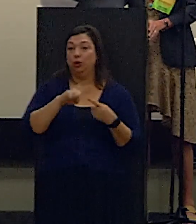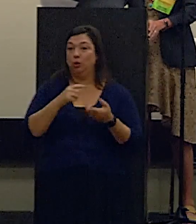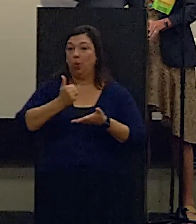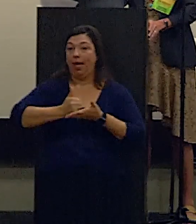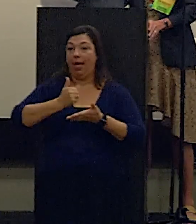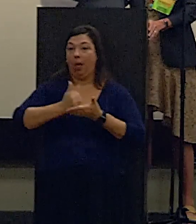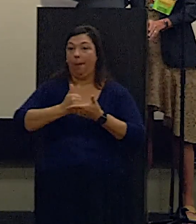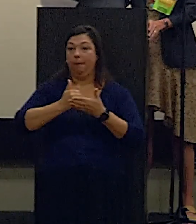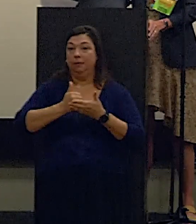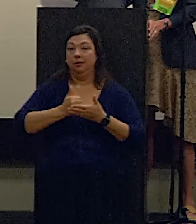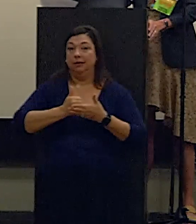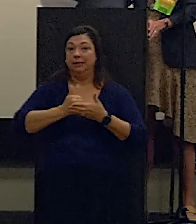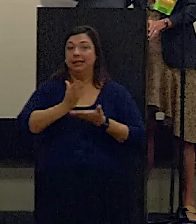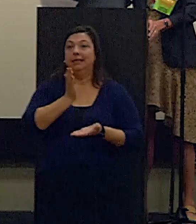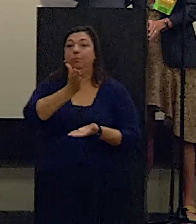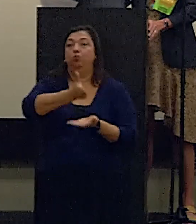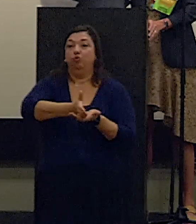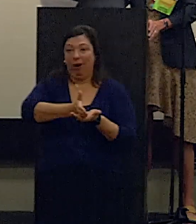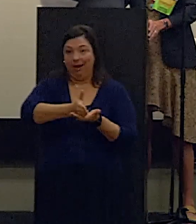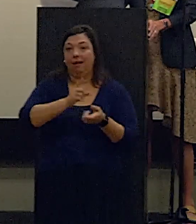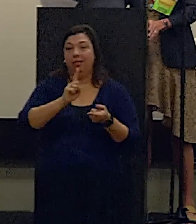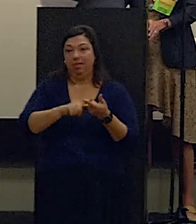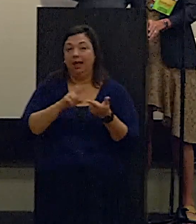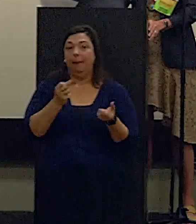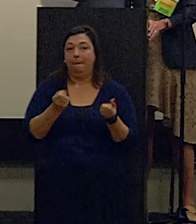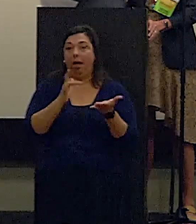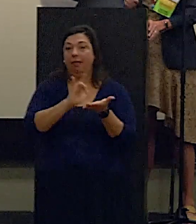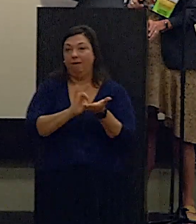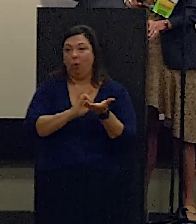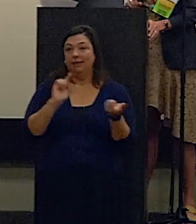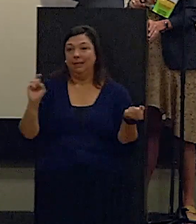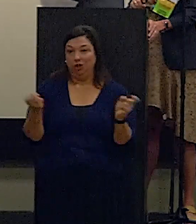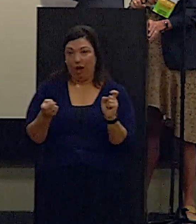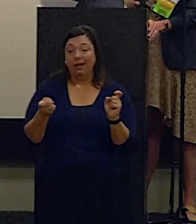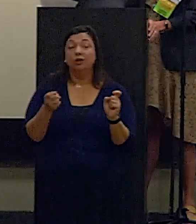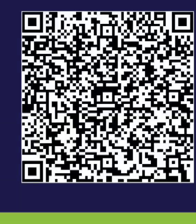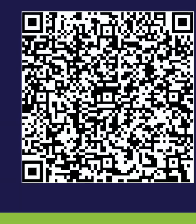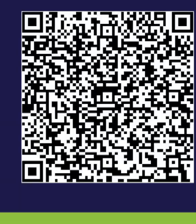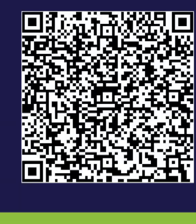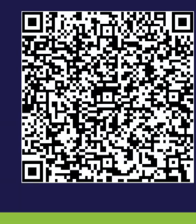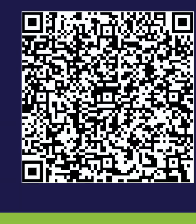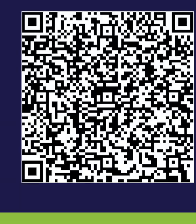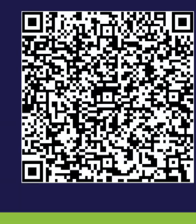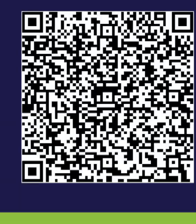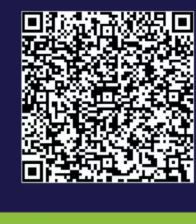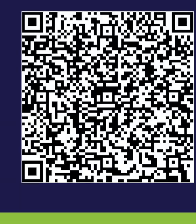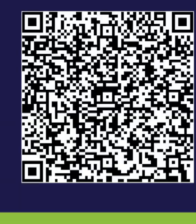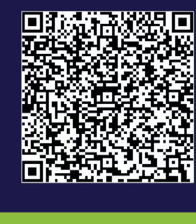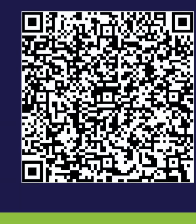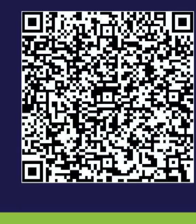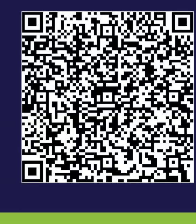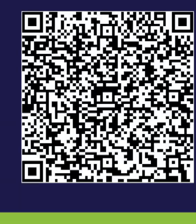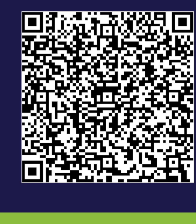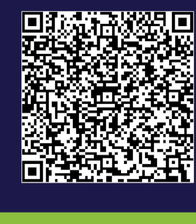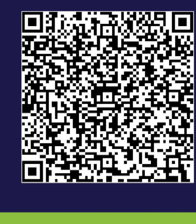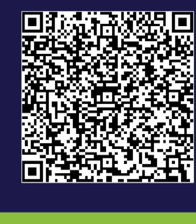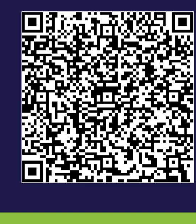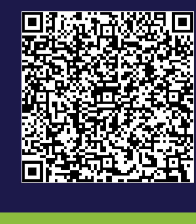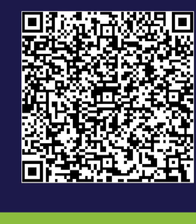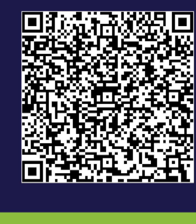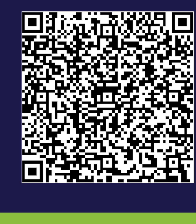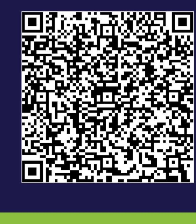help break this polypharmacy change, that you can step in and do it. And then in this interactive case study right here, it walks you through